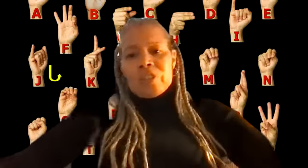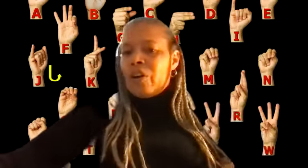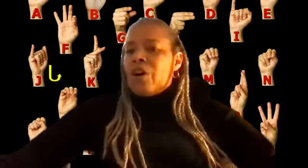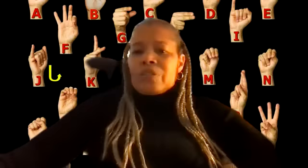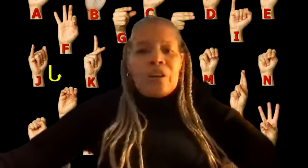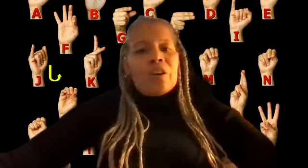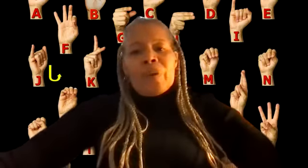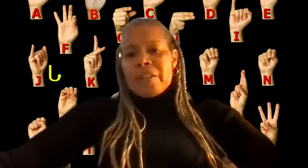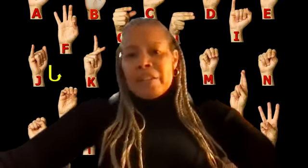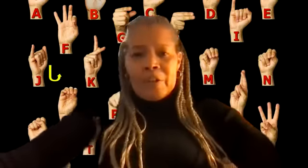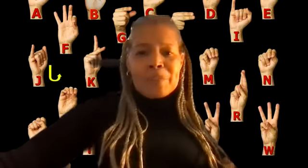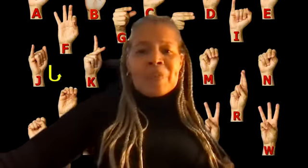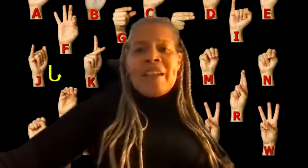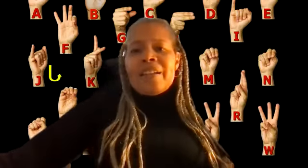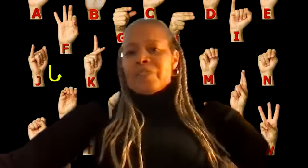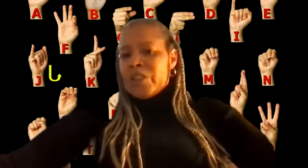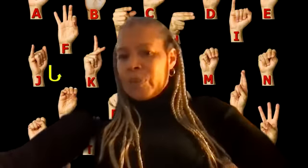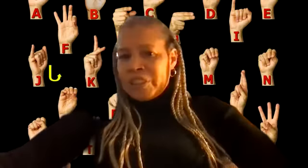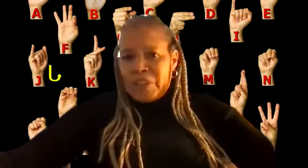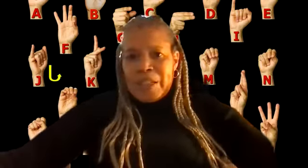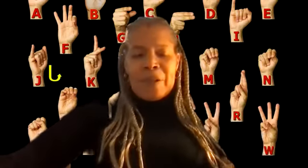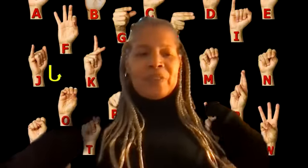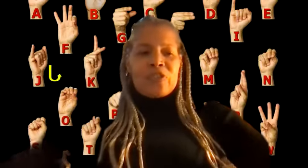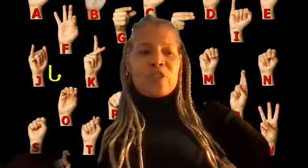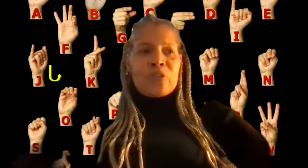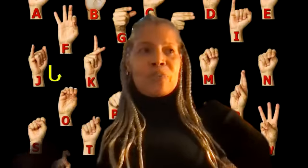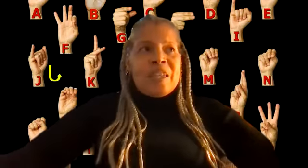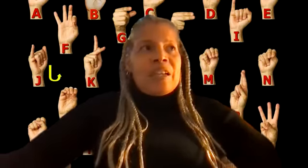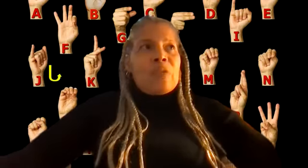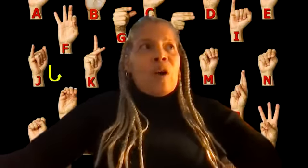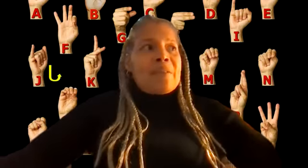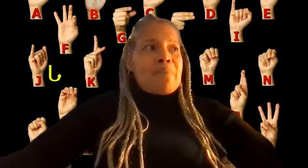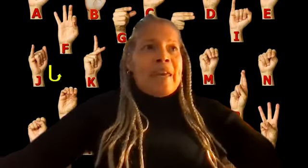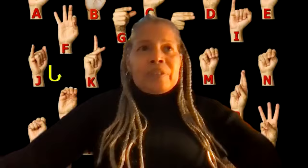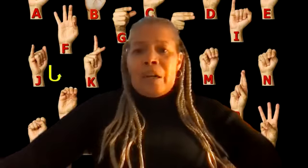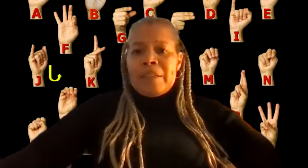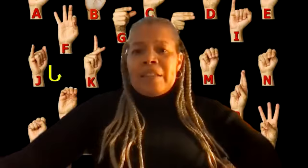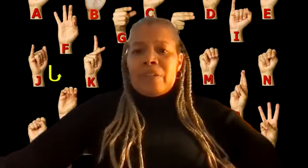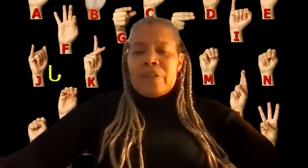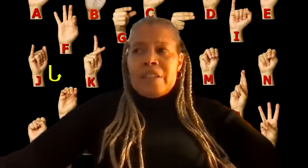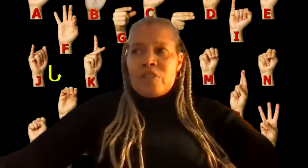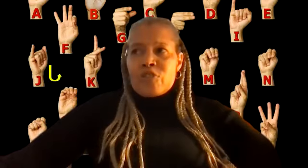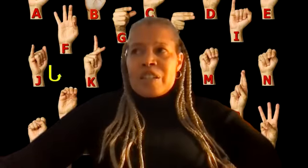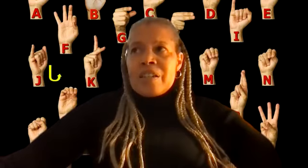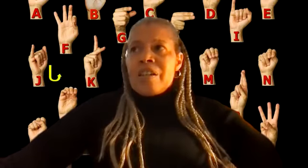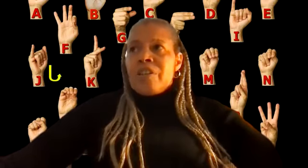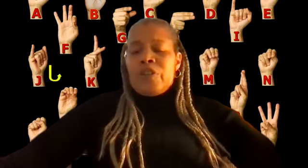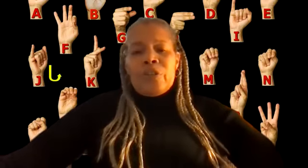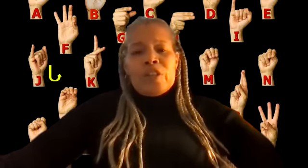long, long way to go. And I'll tell you one other thing about that. So being a white male dominated industry, you know, in